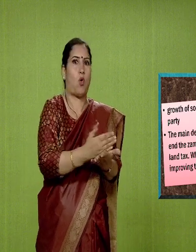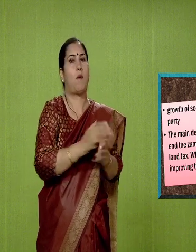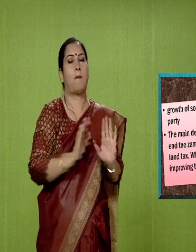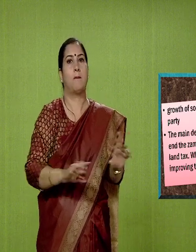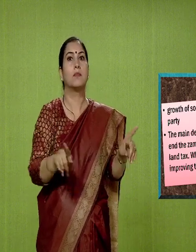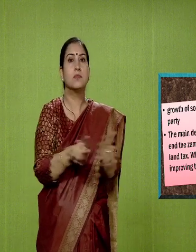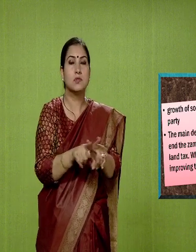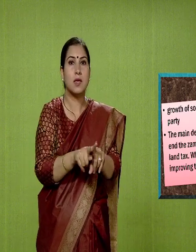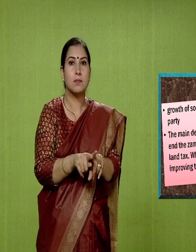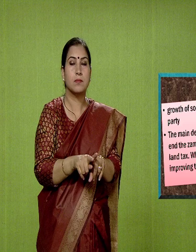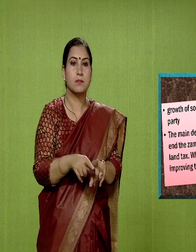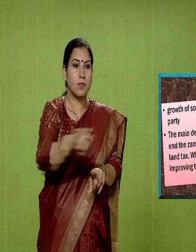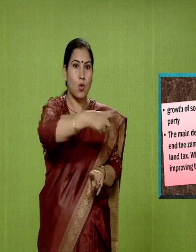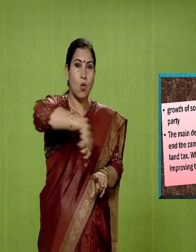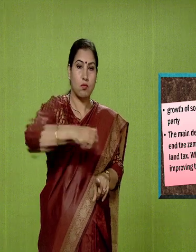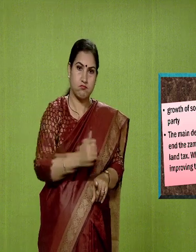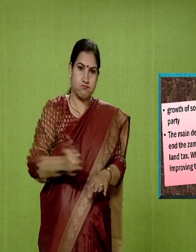and reduce the land tax,